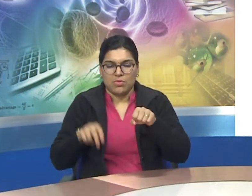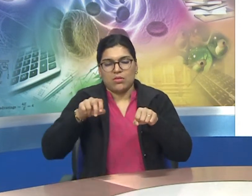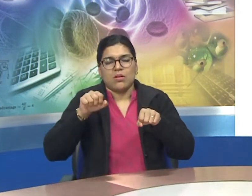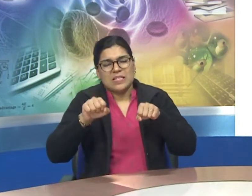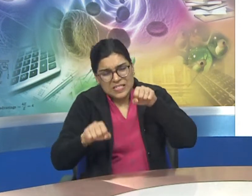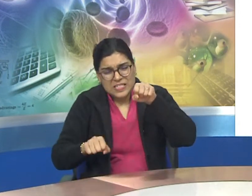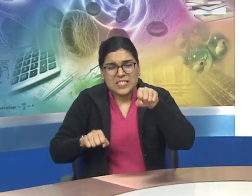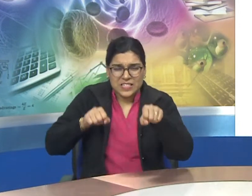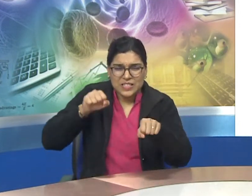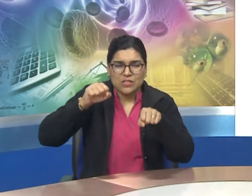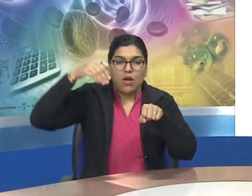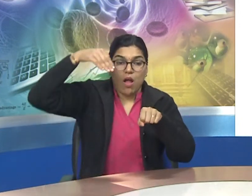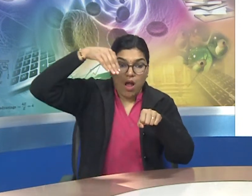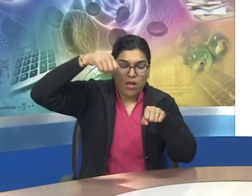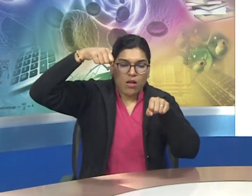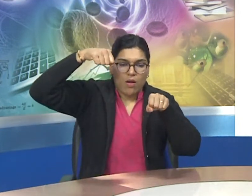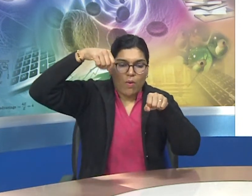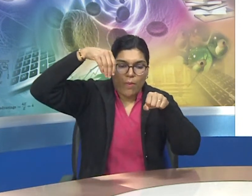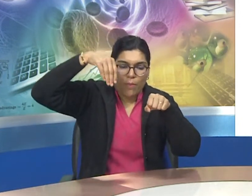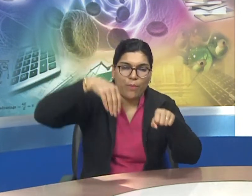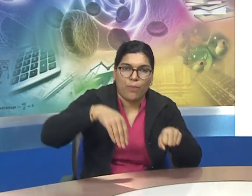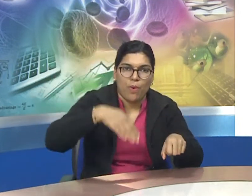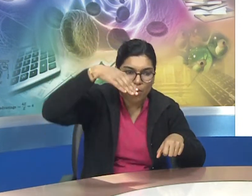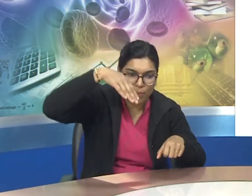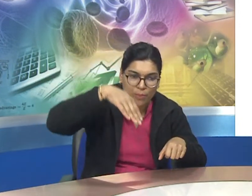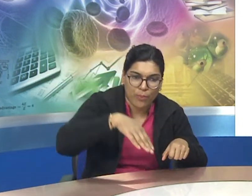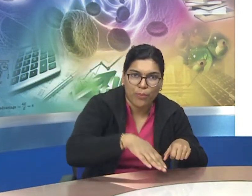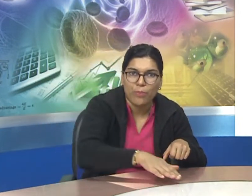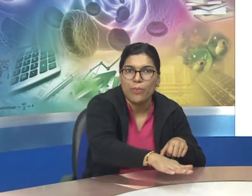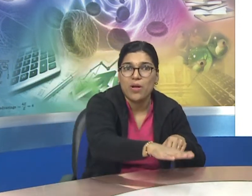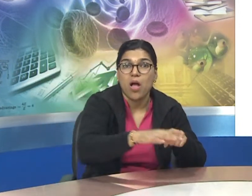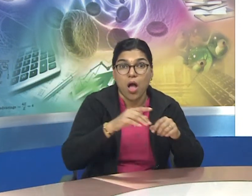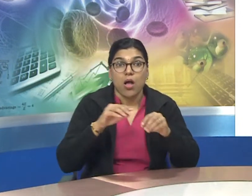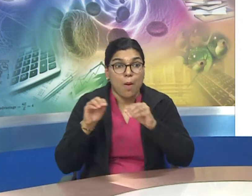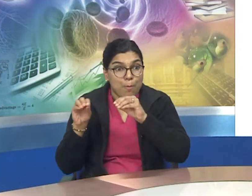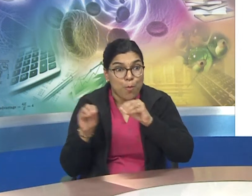transfers the potential energy into the kinetic energy, and that